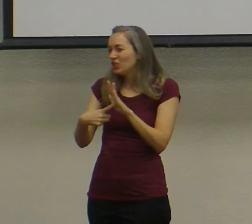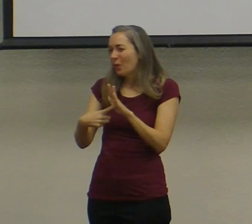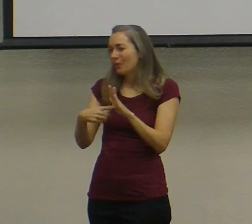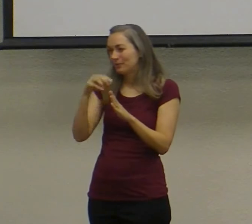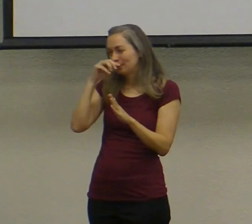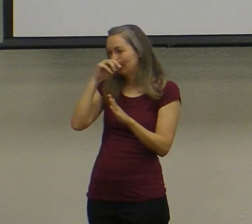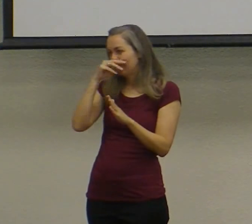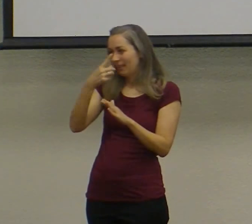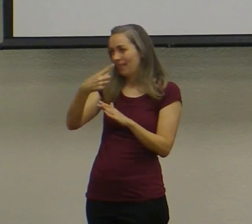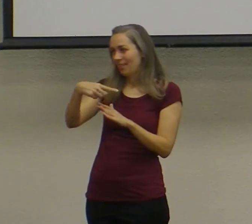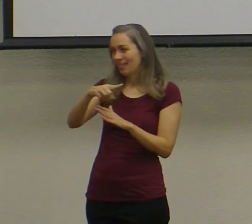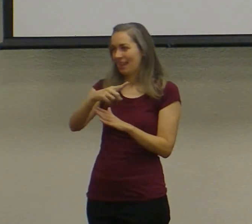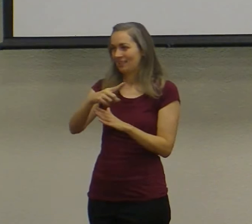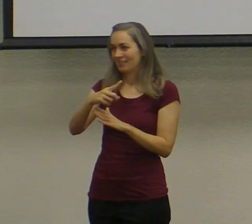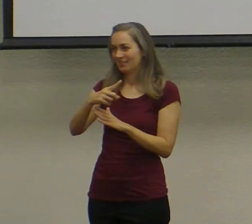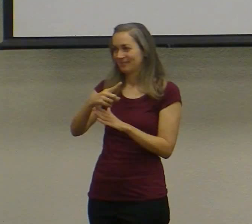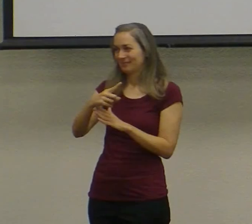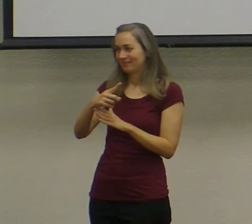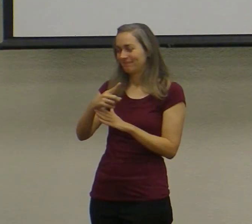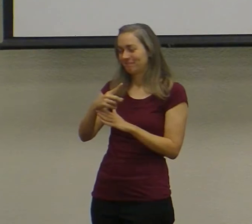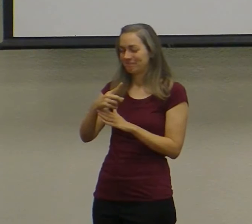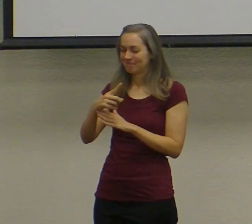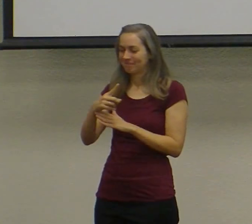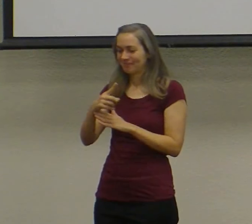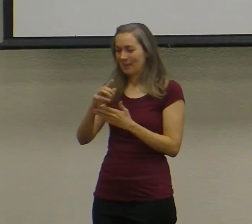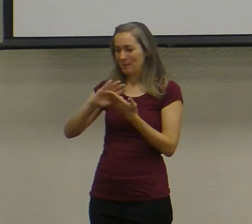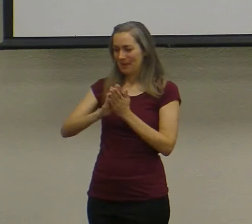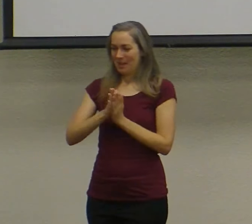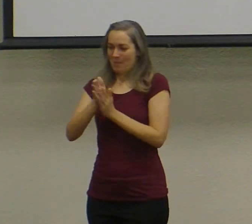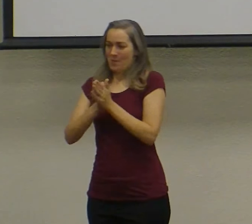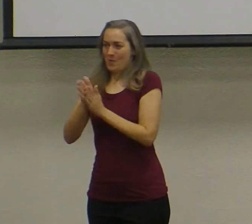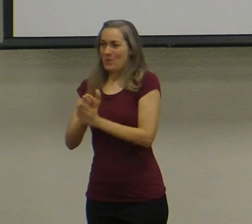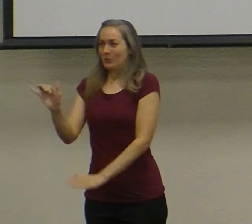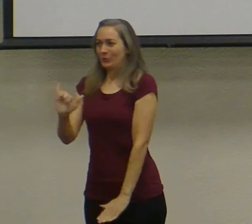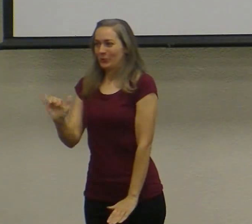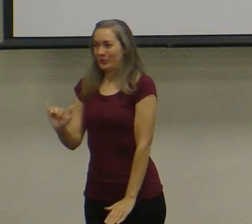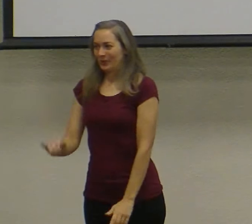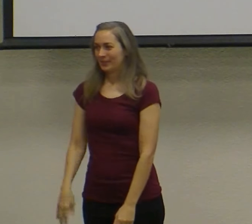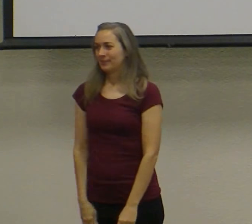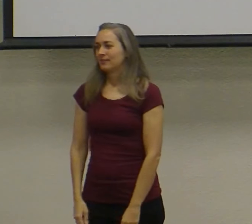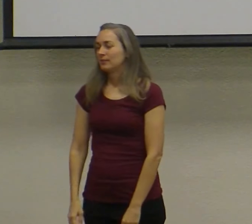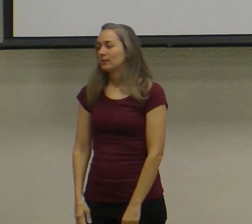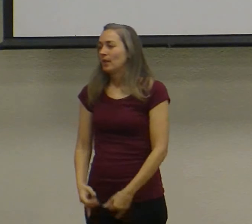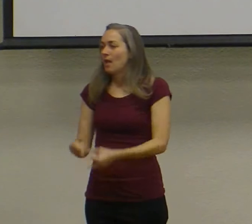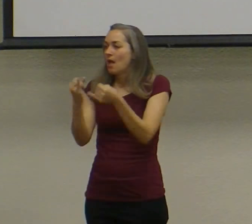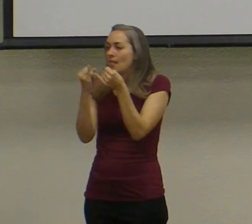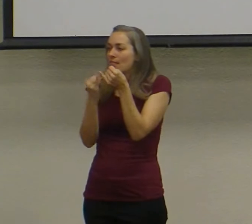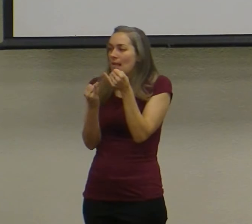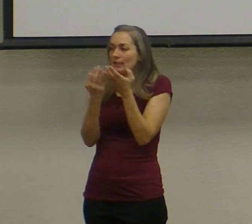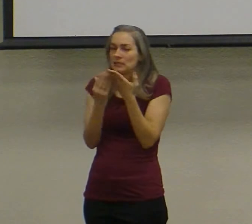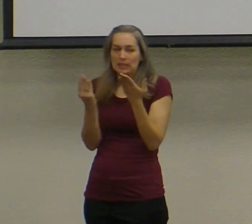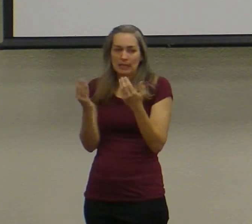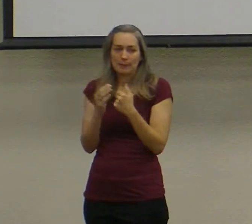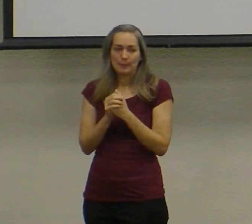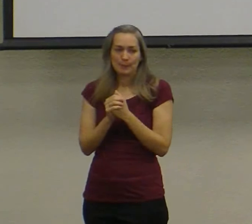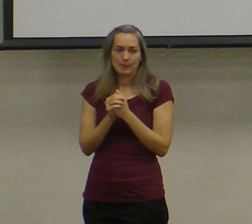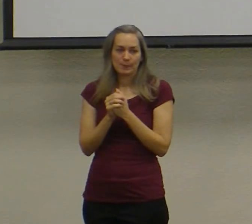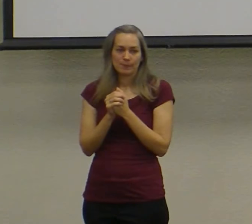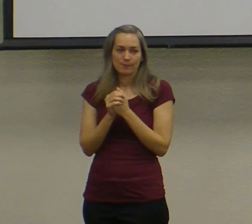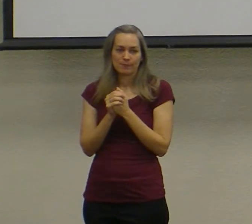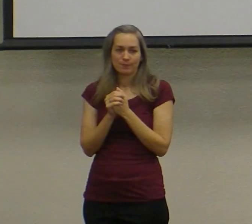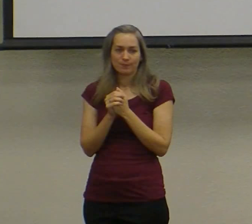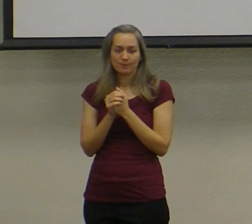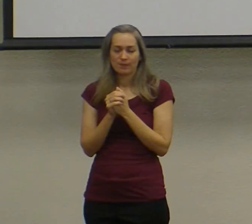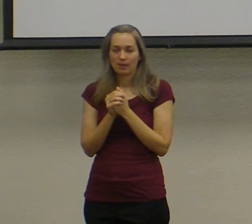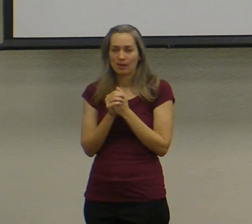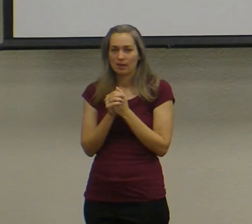they caught fire to what we were doing there. So that was a blessing. The final thing that I want to talk about is the last thing I was